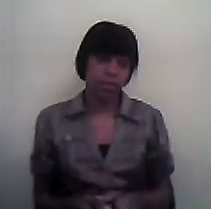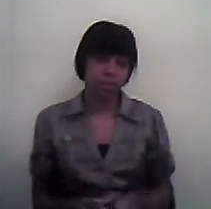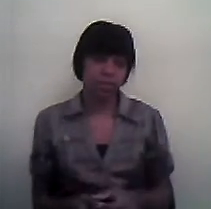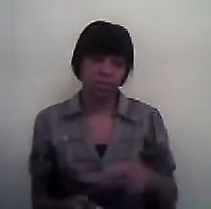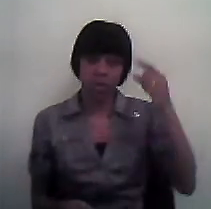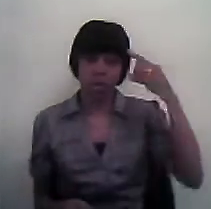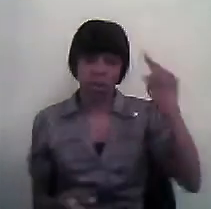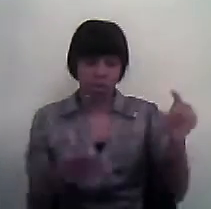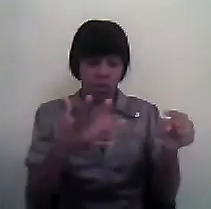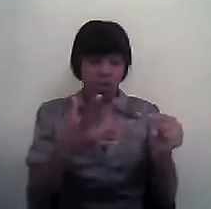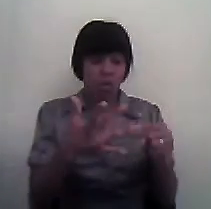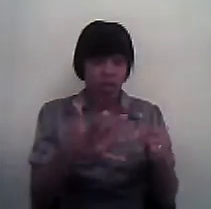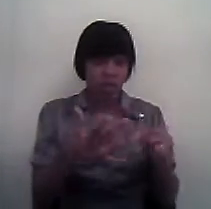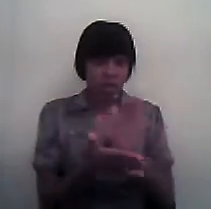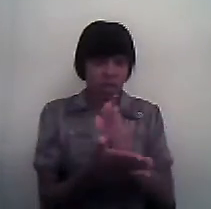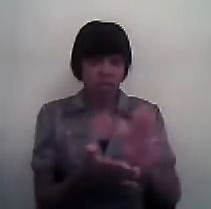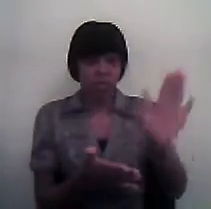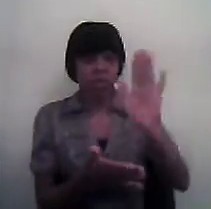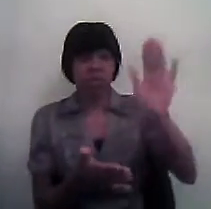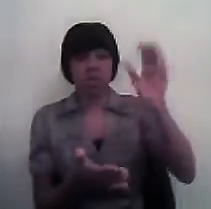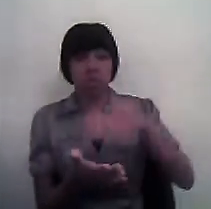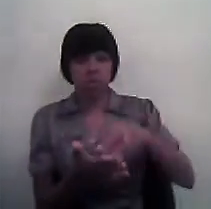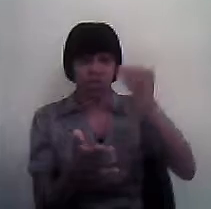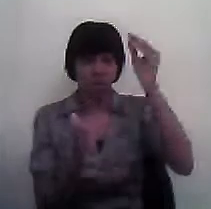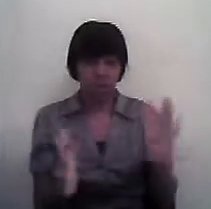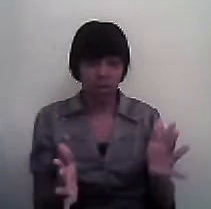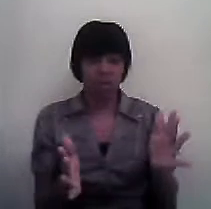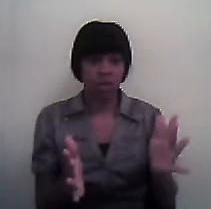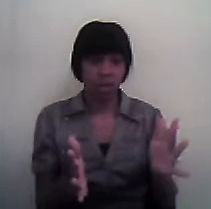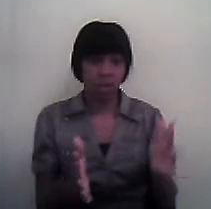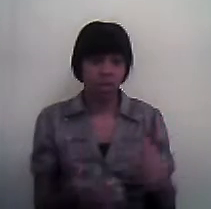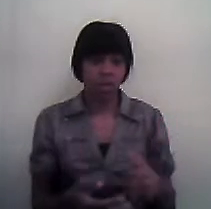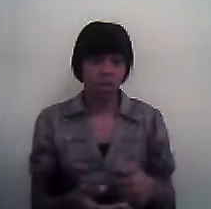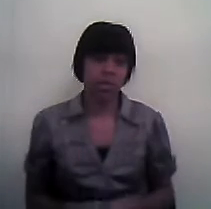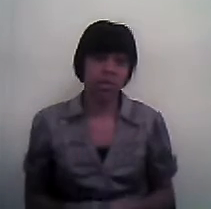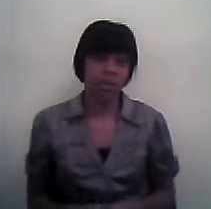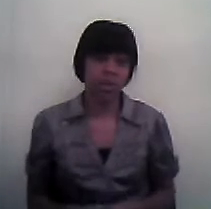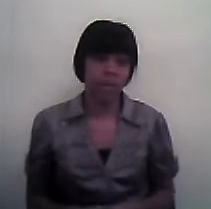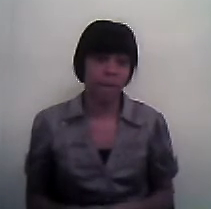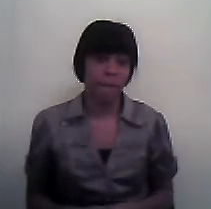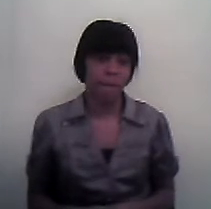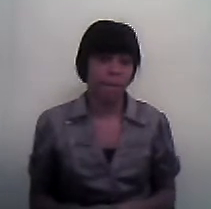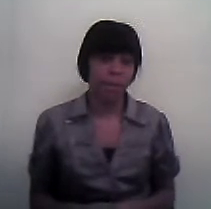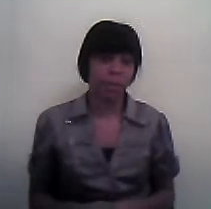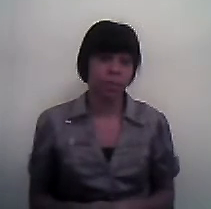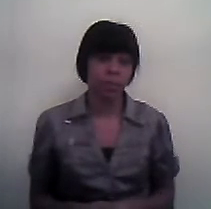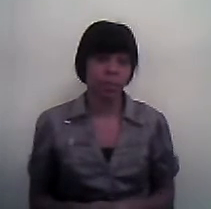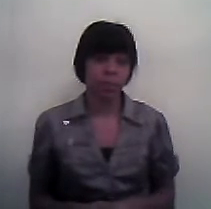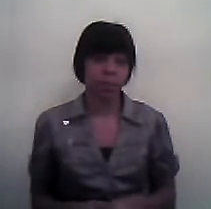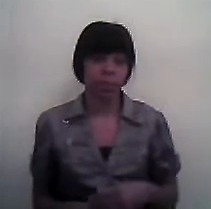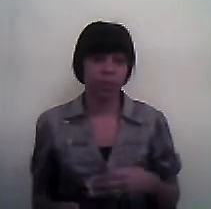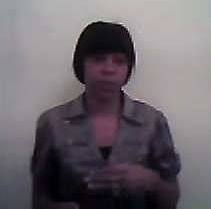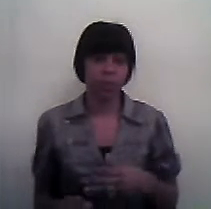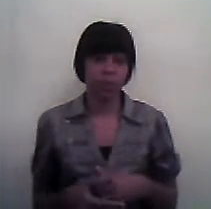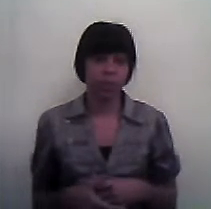reading comprehension class, theoretically. Now, I do like to integrate some writing assignments, and so I do this